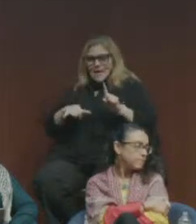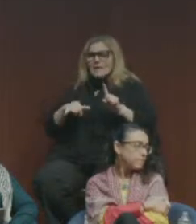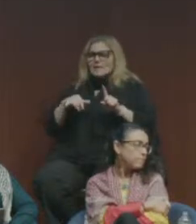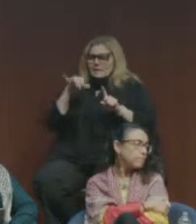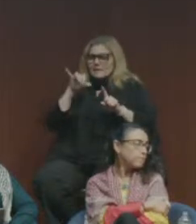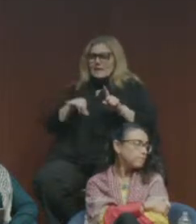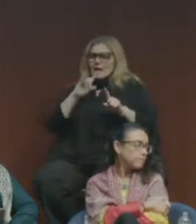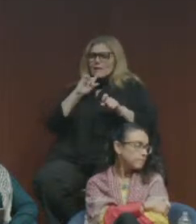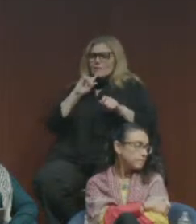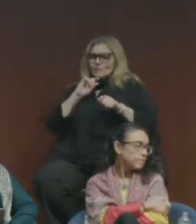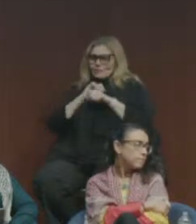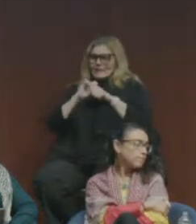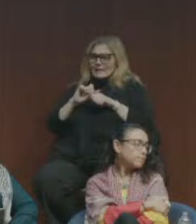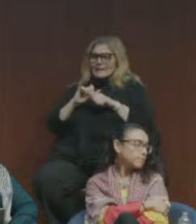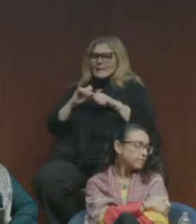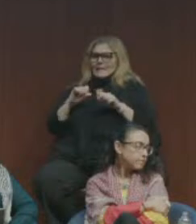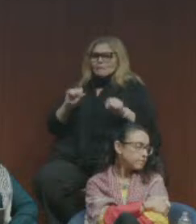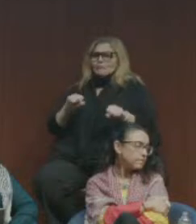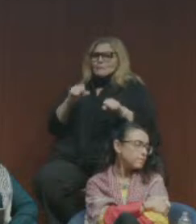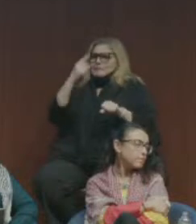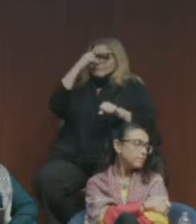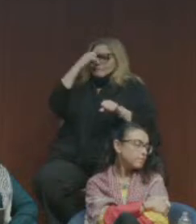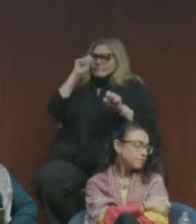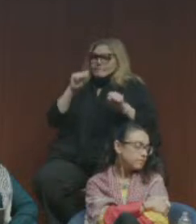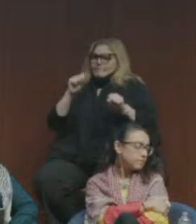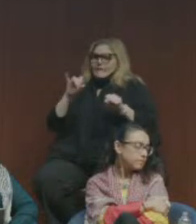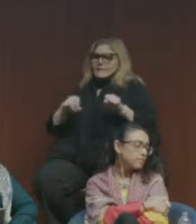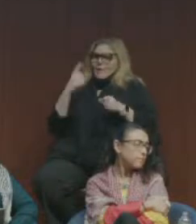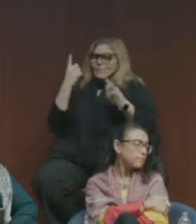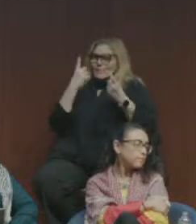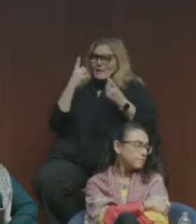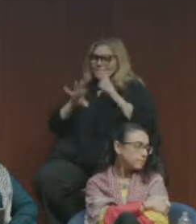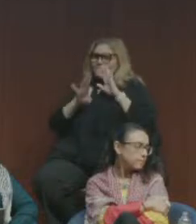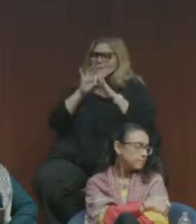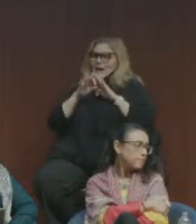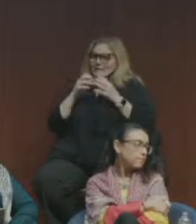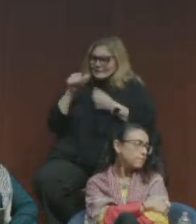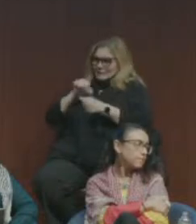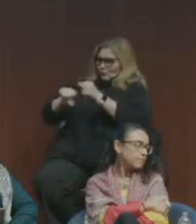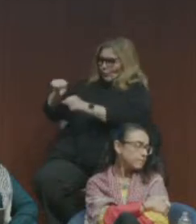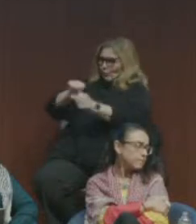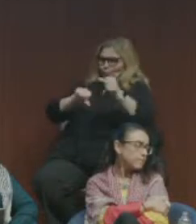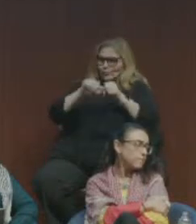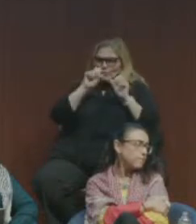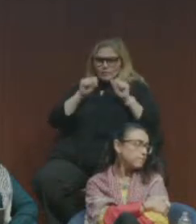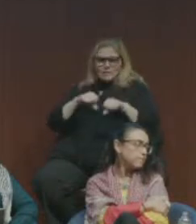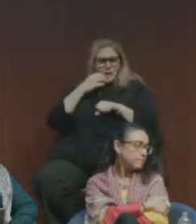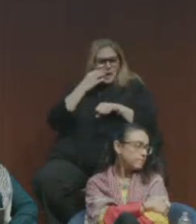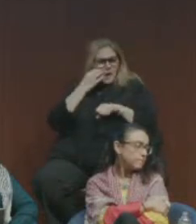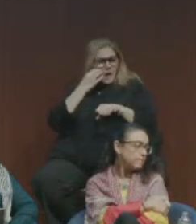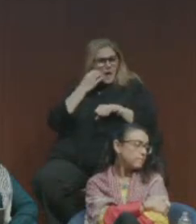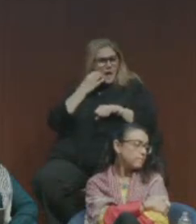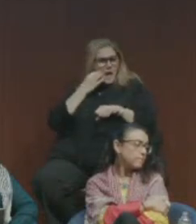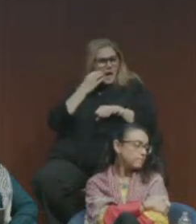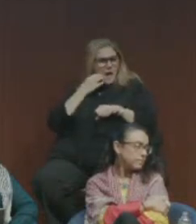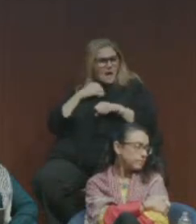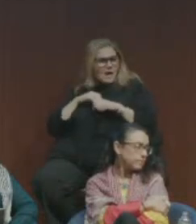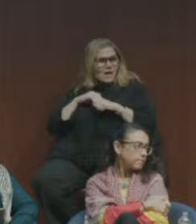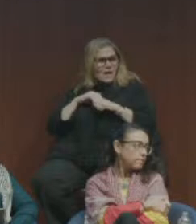that real sensibility that we can find in each other, and that we can hope to